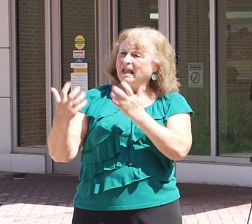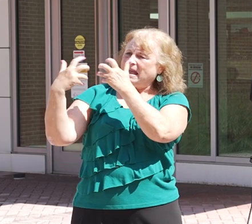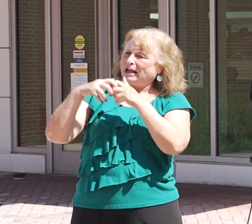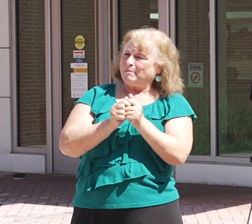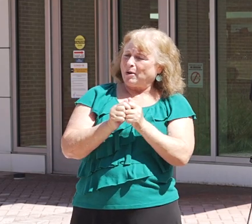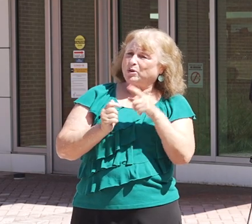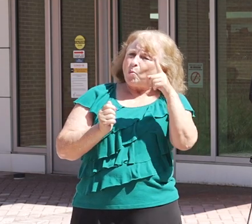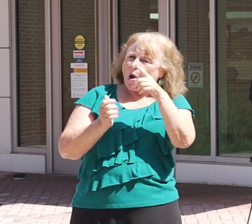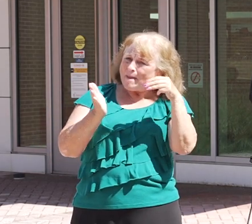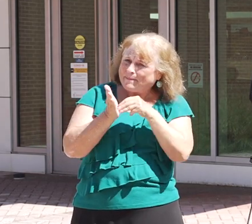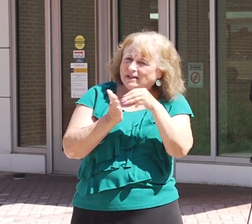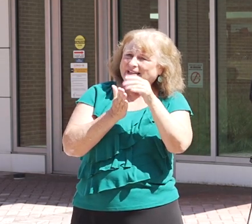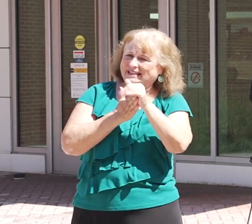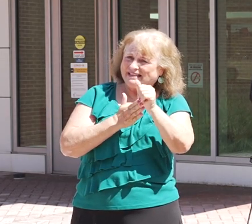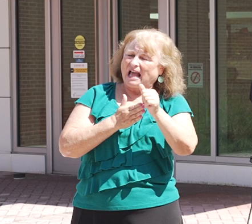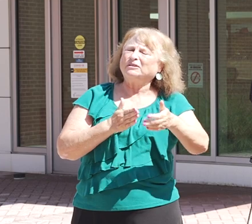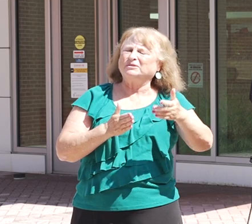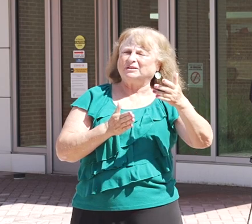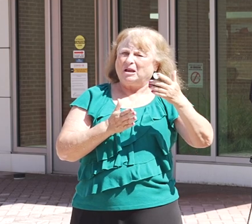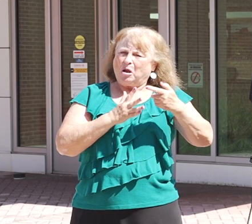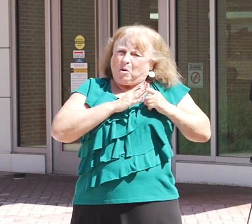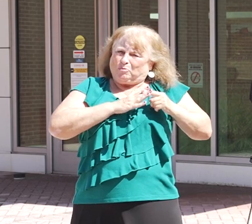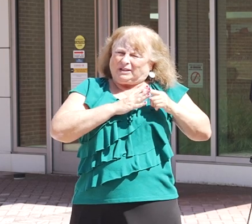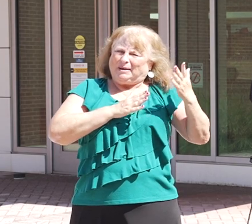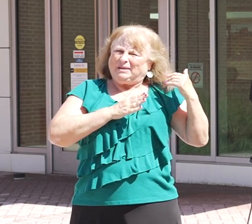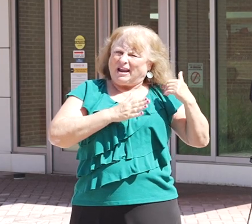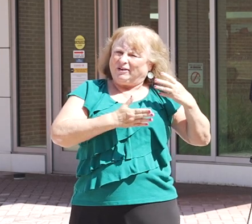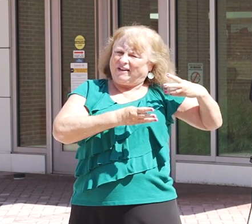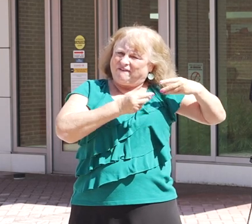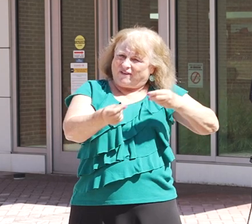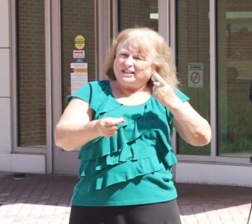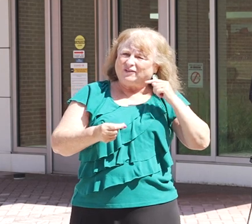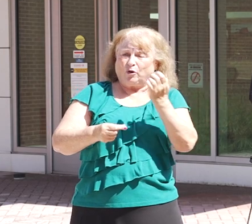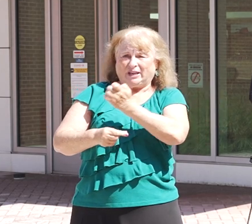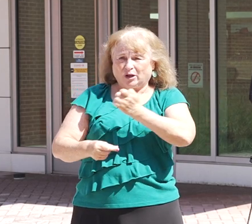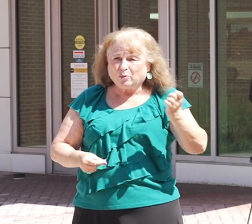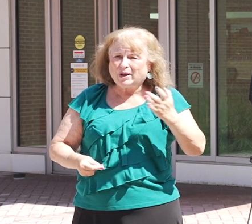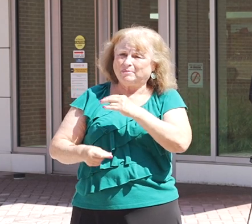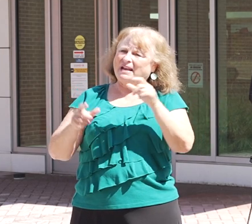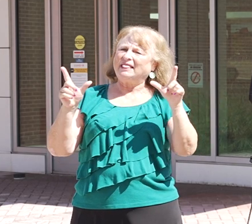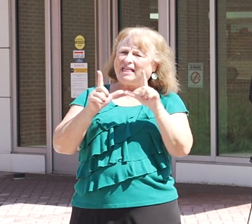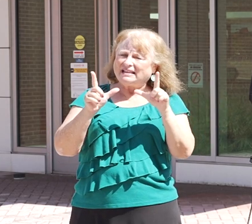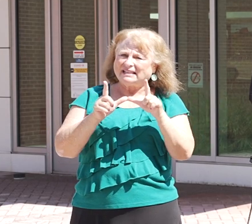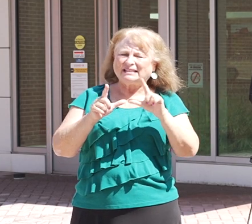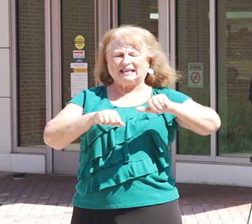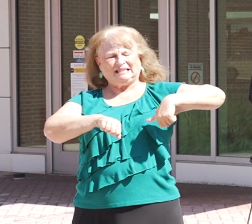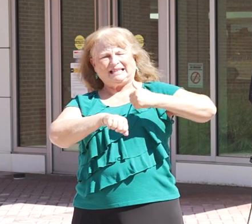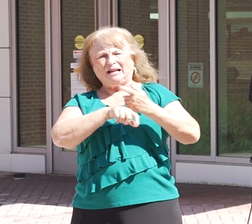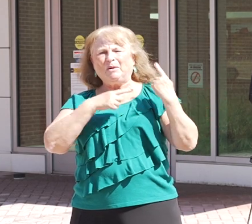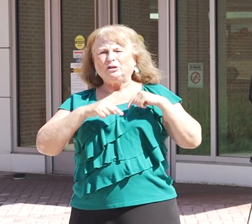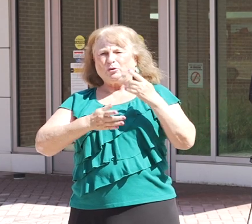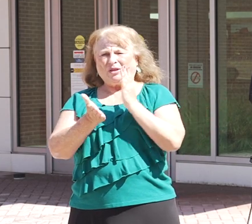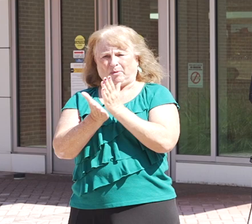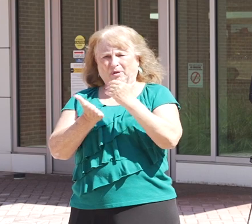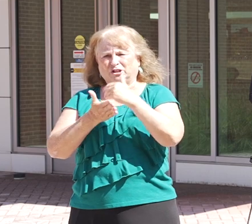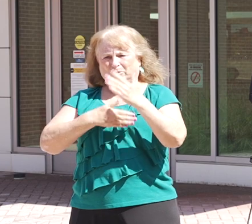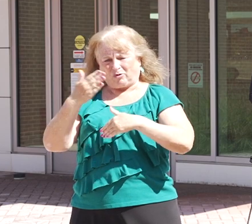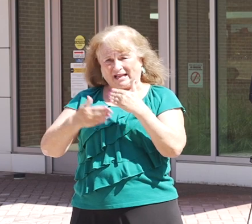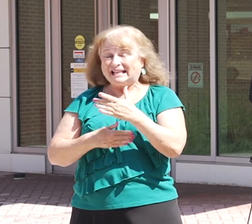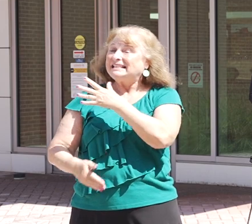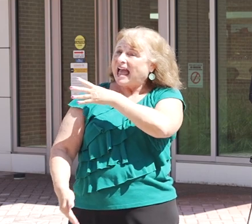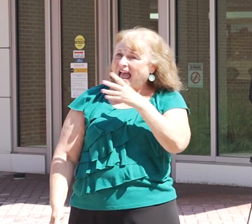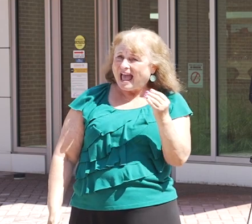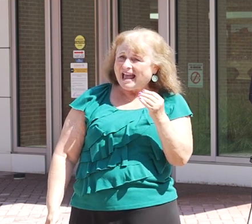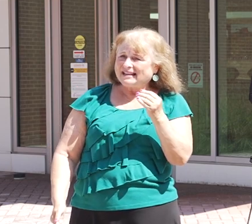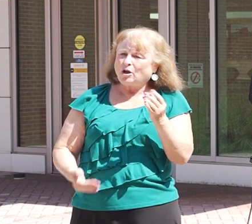Combined with the $1 million preliminarily funded for equipment and licensing set aside during the budget process,